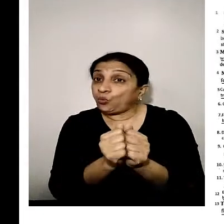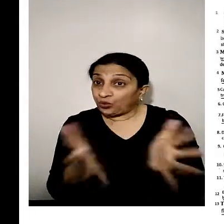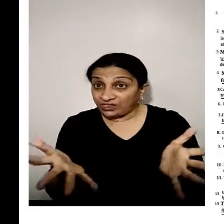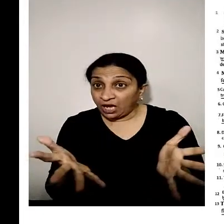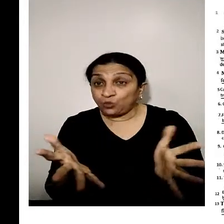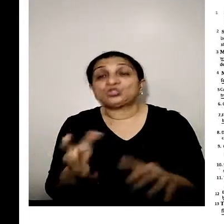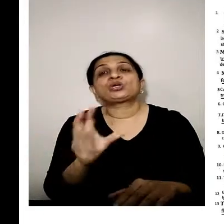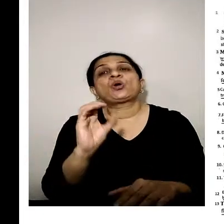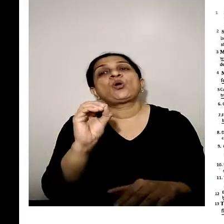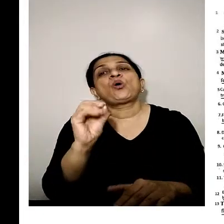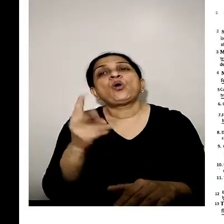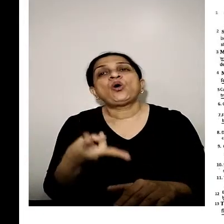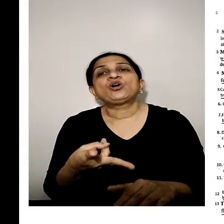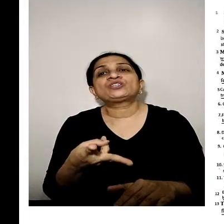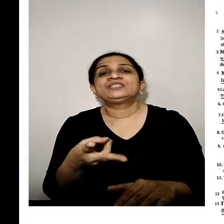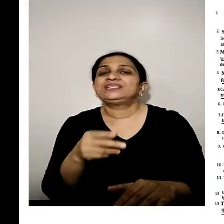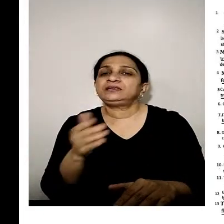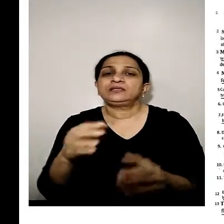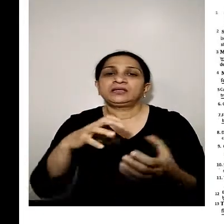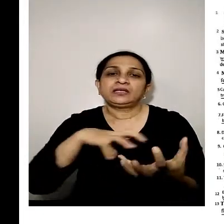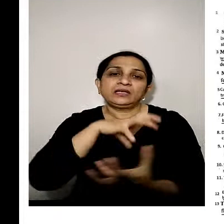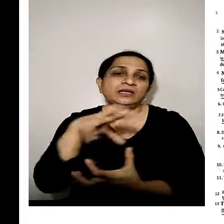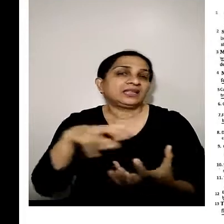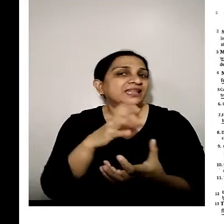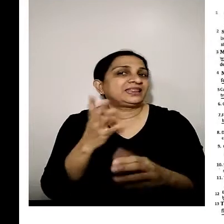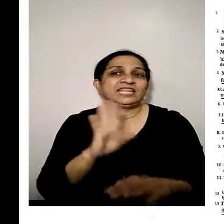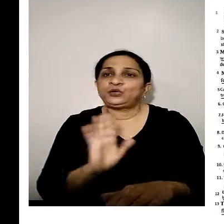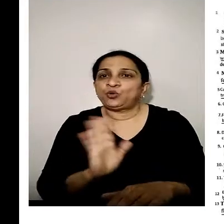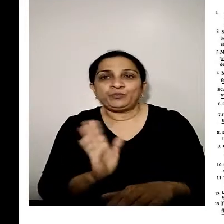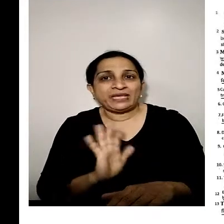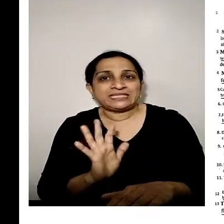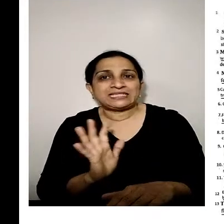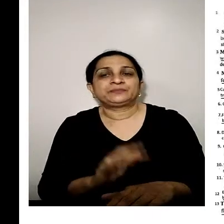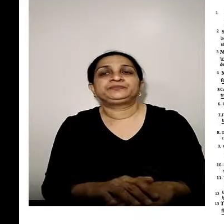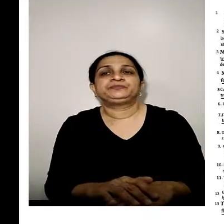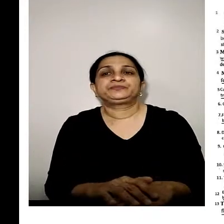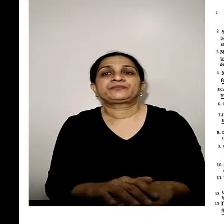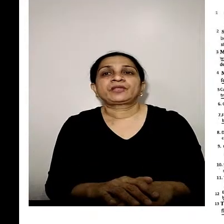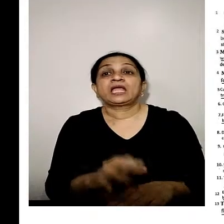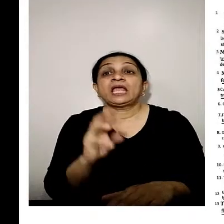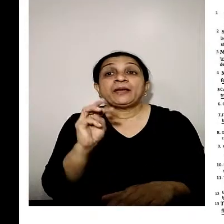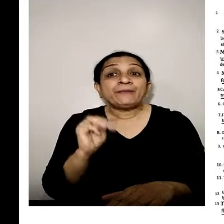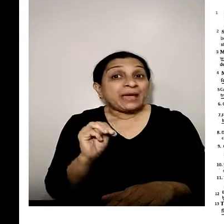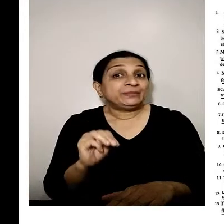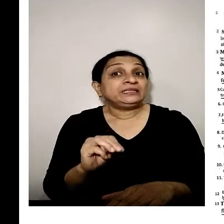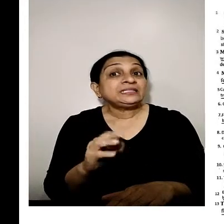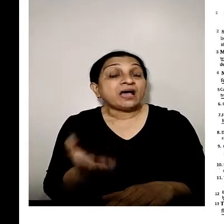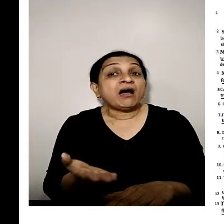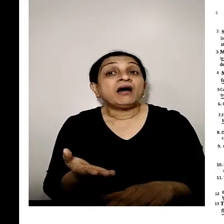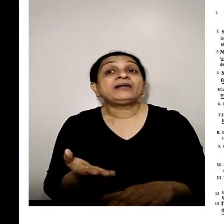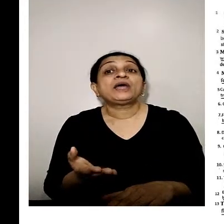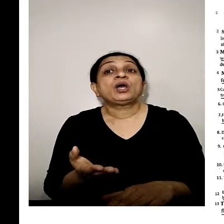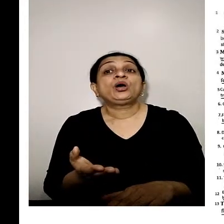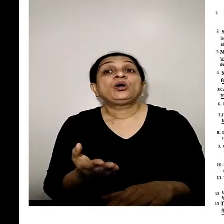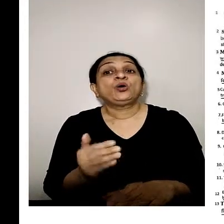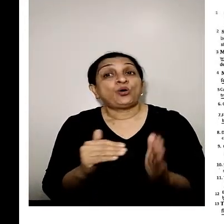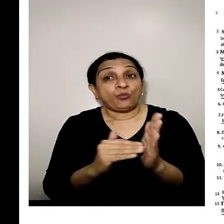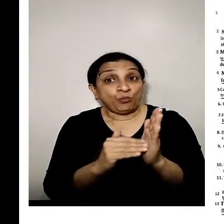without oxygen, they don't mix. Mammals